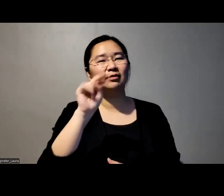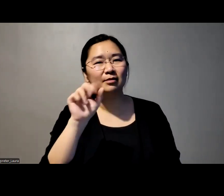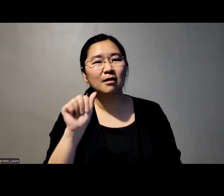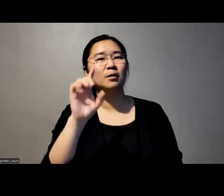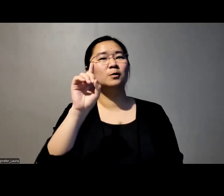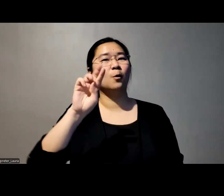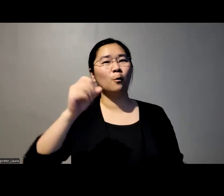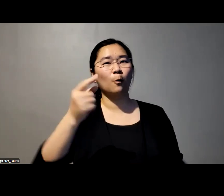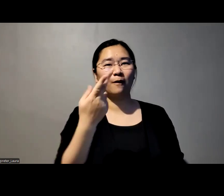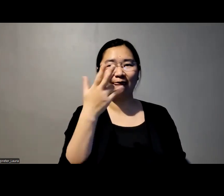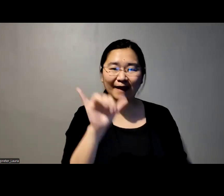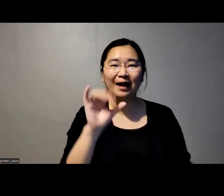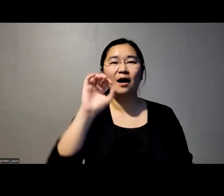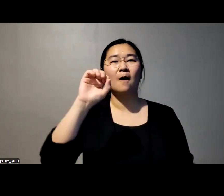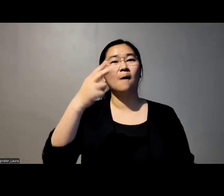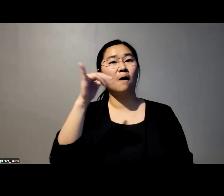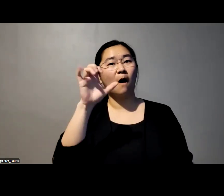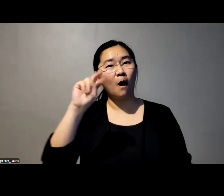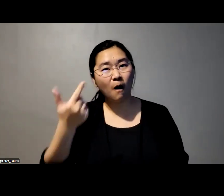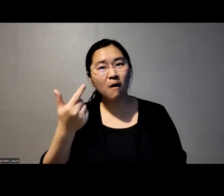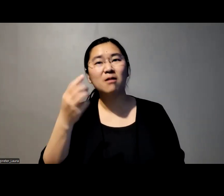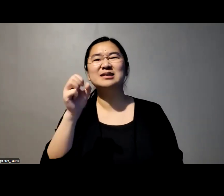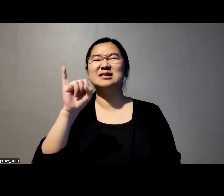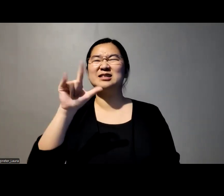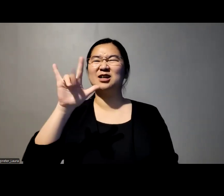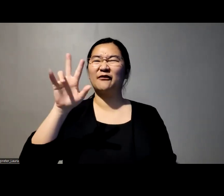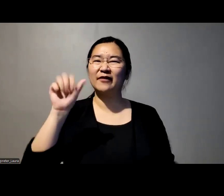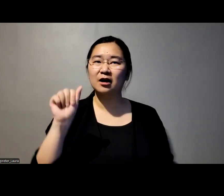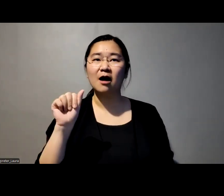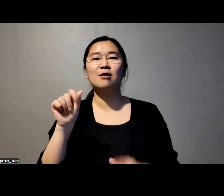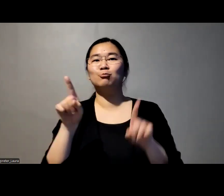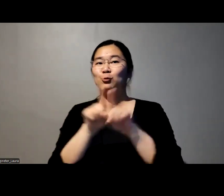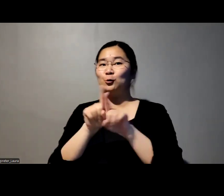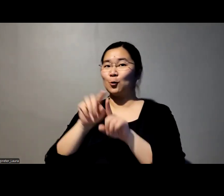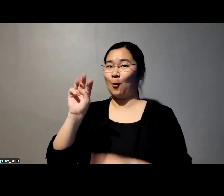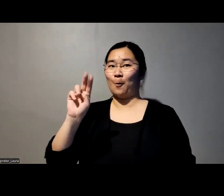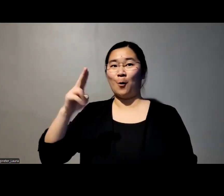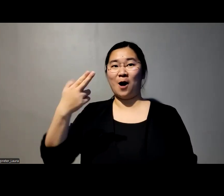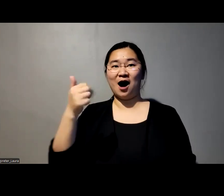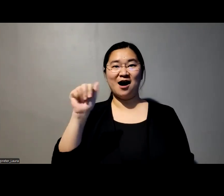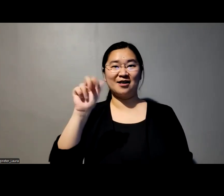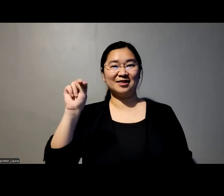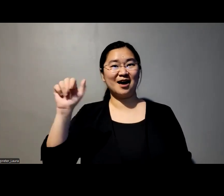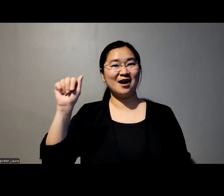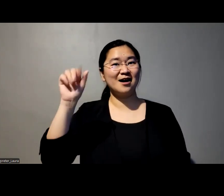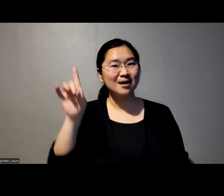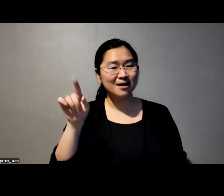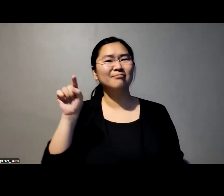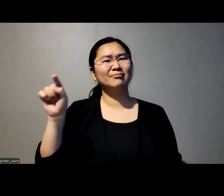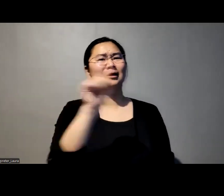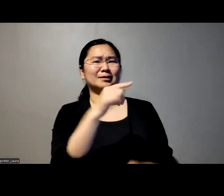so thought-provoking. And it's always just great to hear perspectives from so many